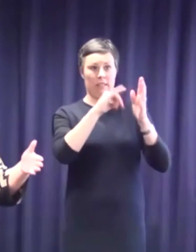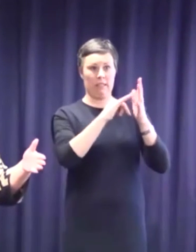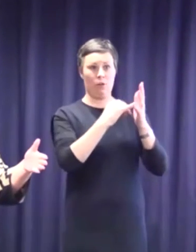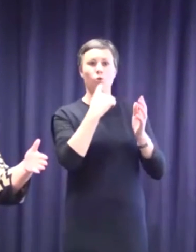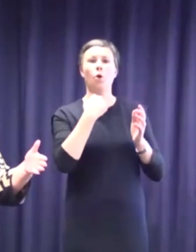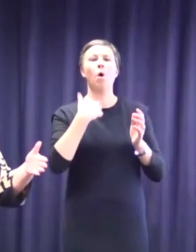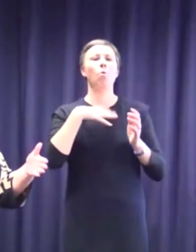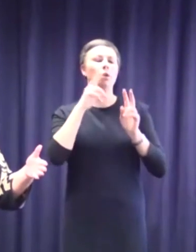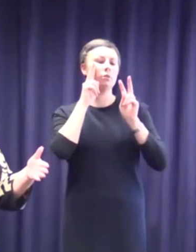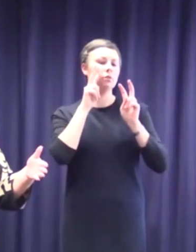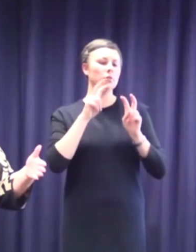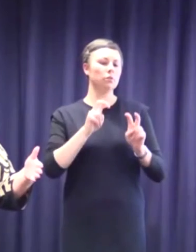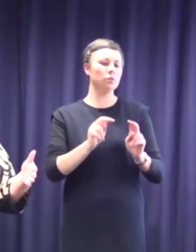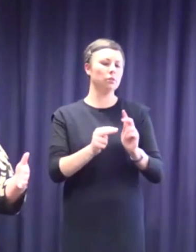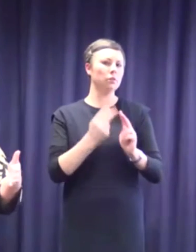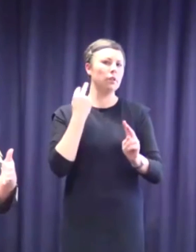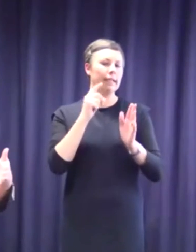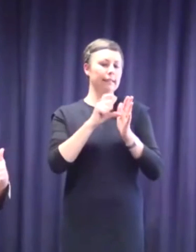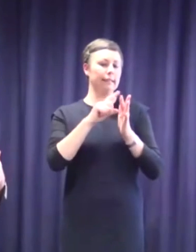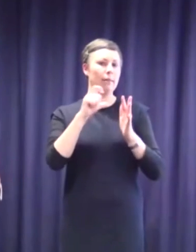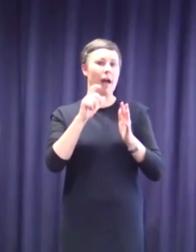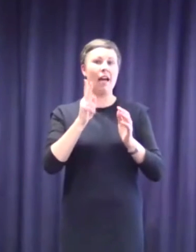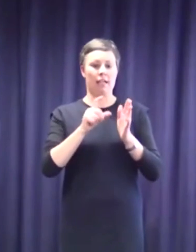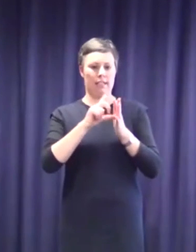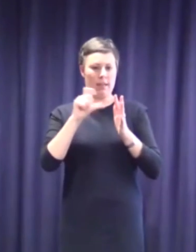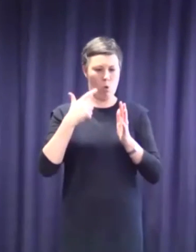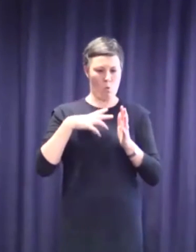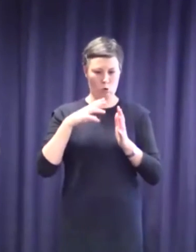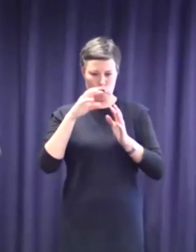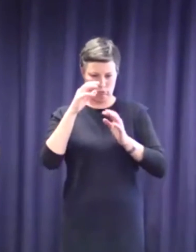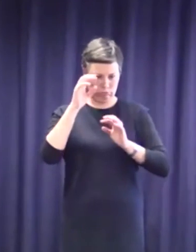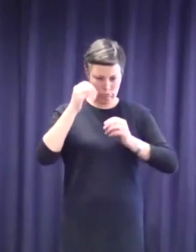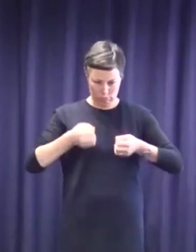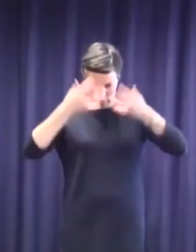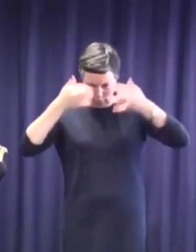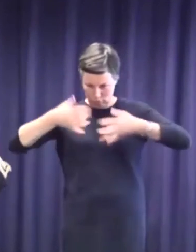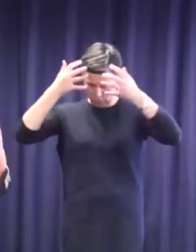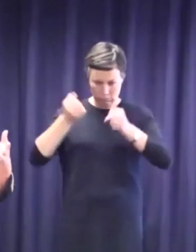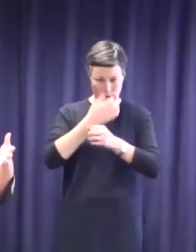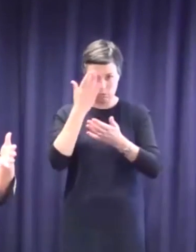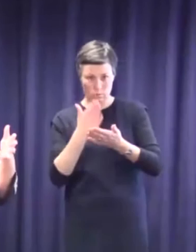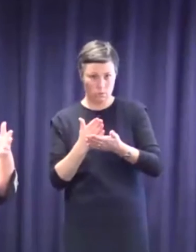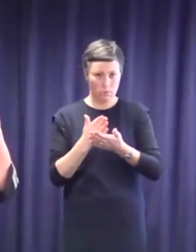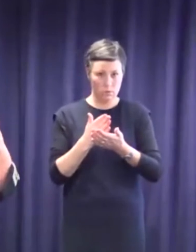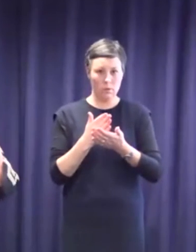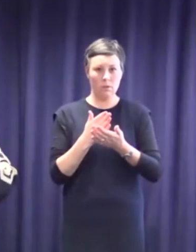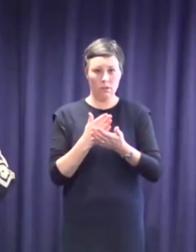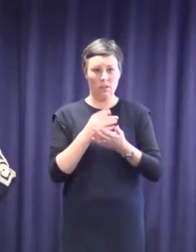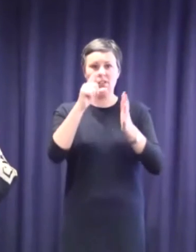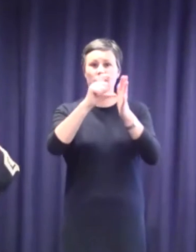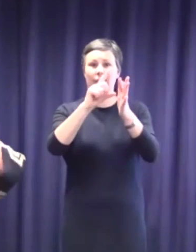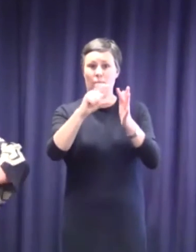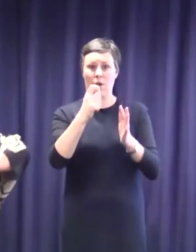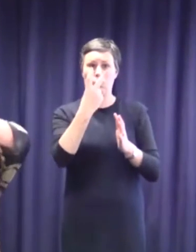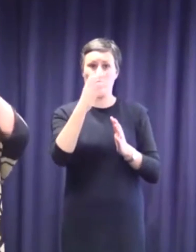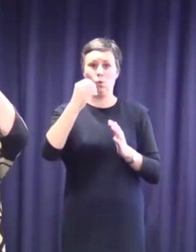want to review that again in December of 2016, which means that at that time there is an anticipation